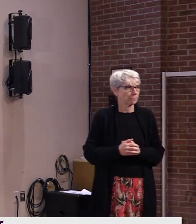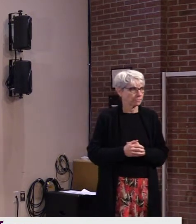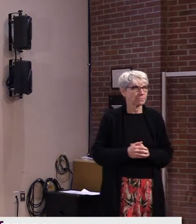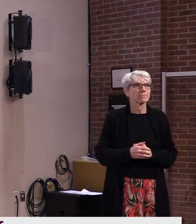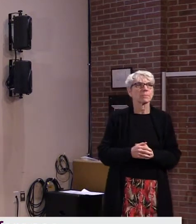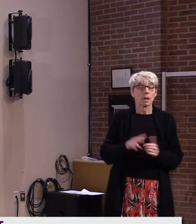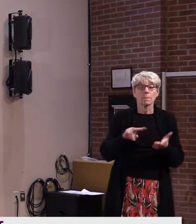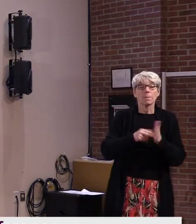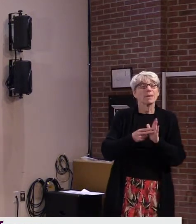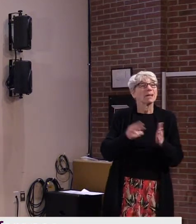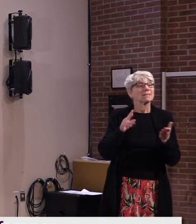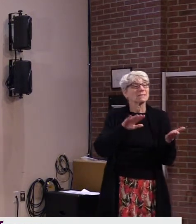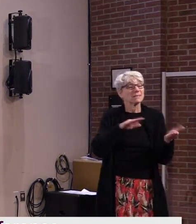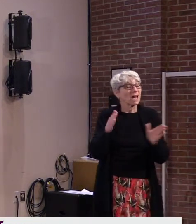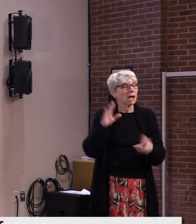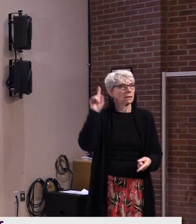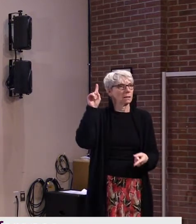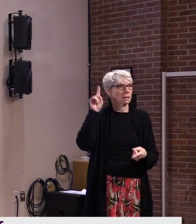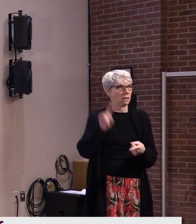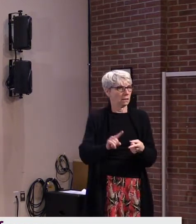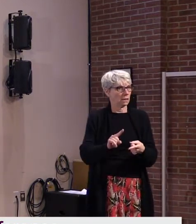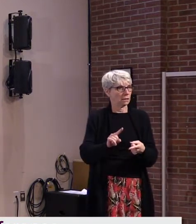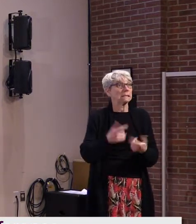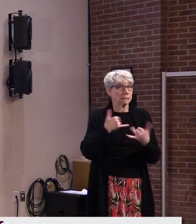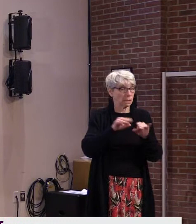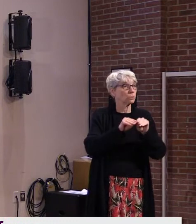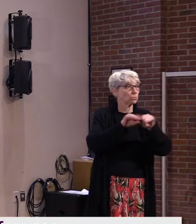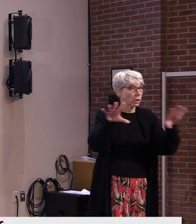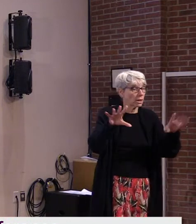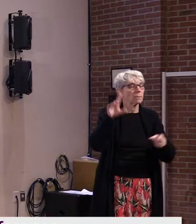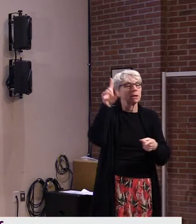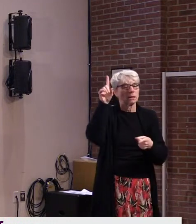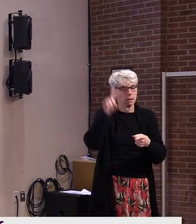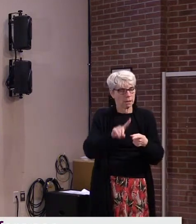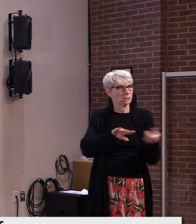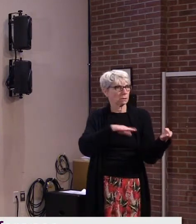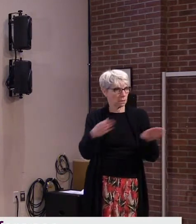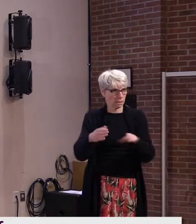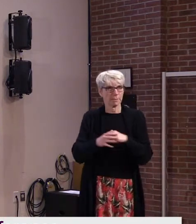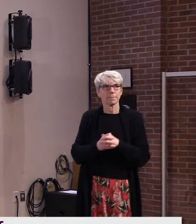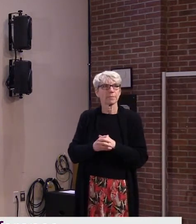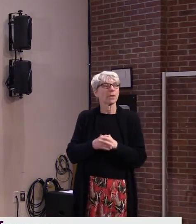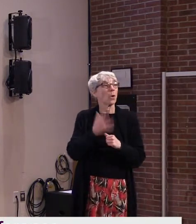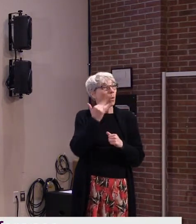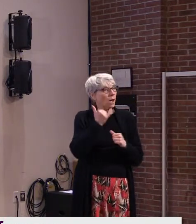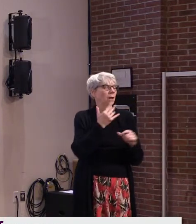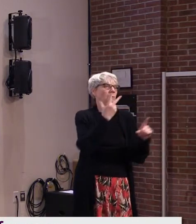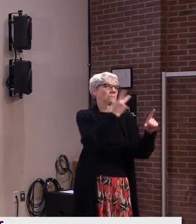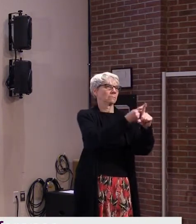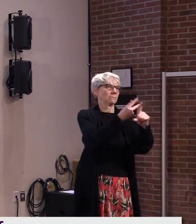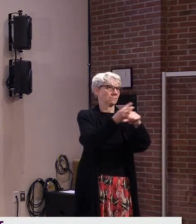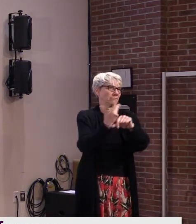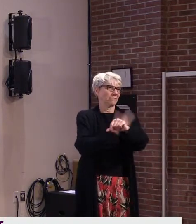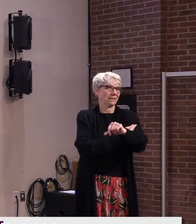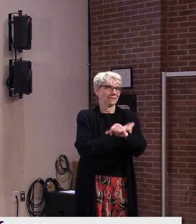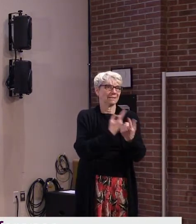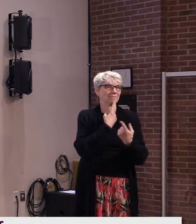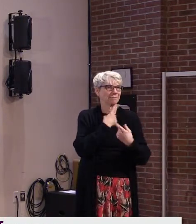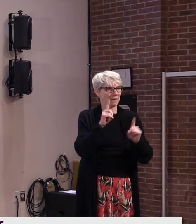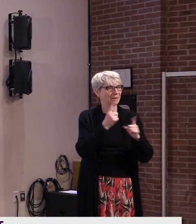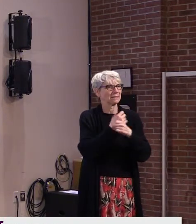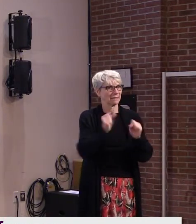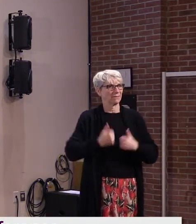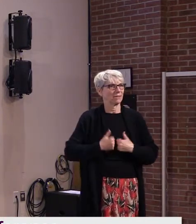So we can see that once residents were fully vaccinated, there were fewer deaths. Vaccines have a